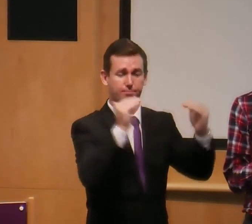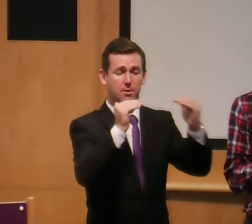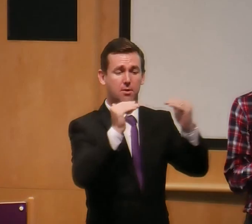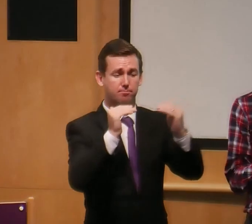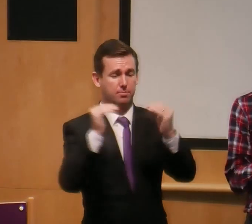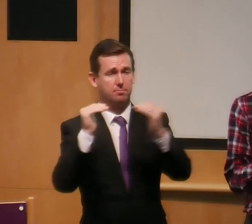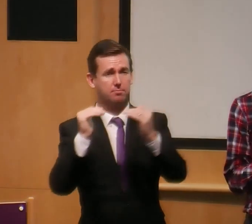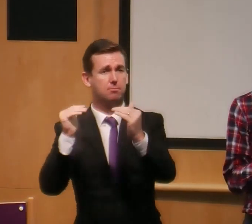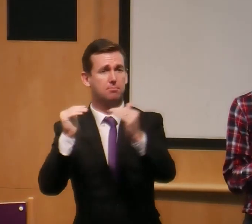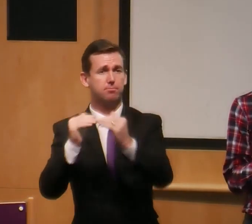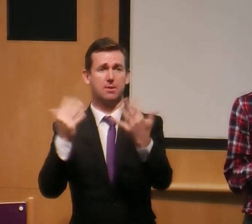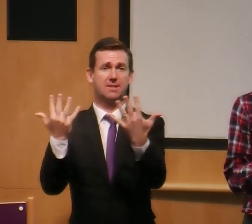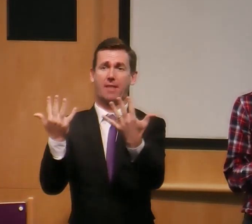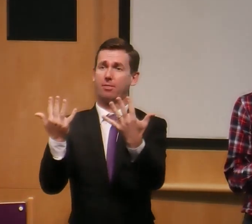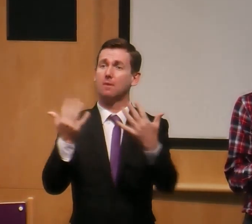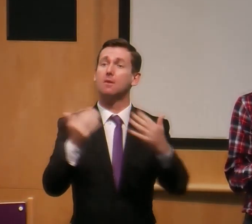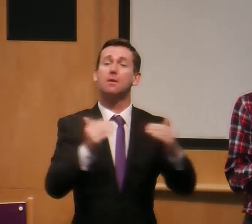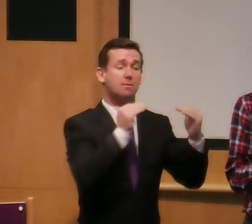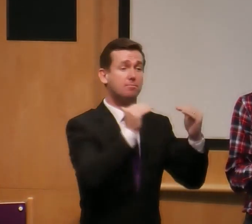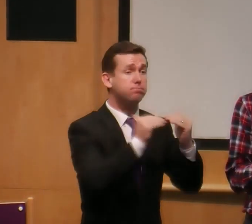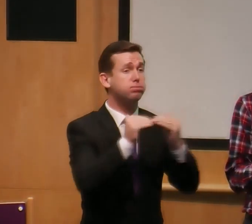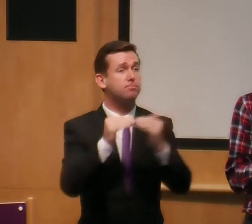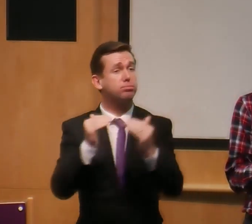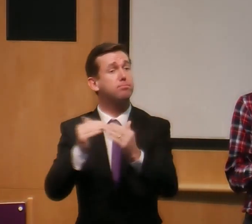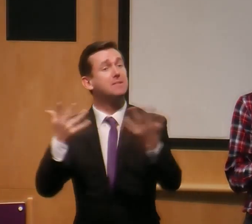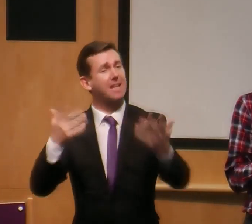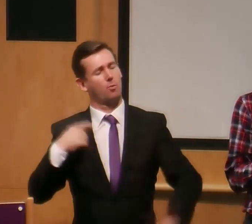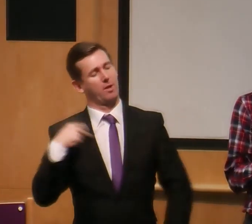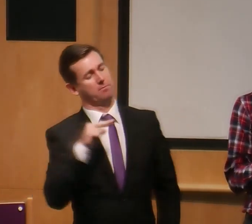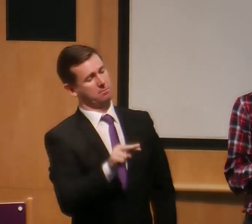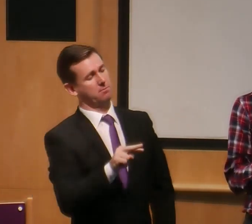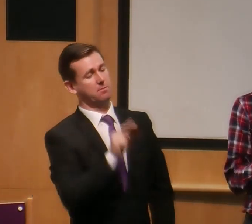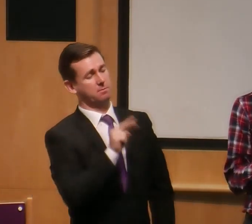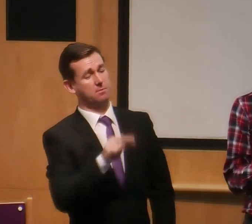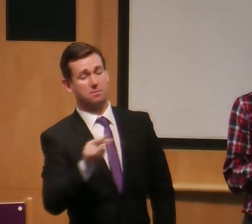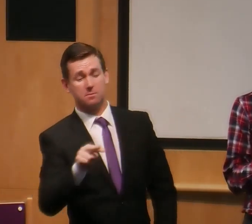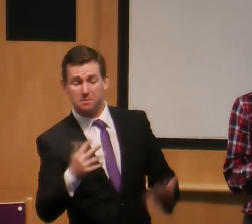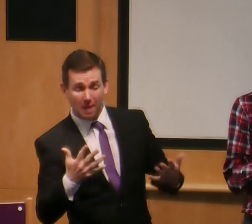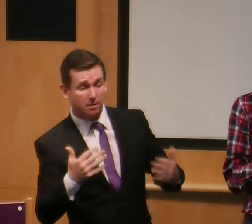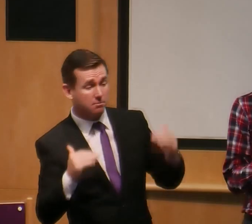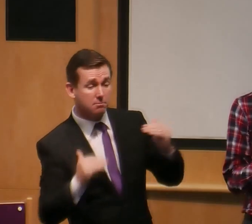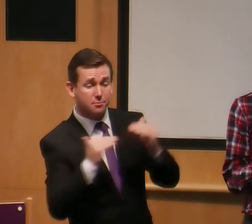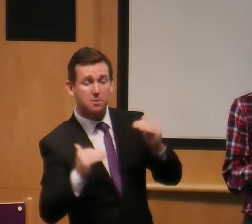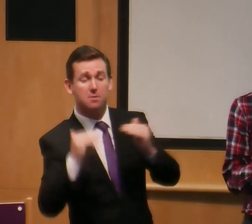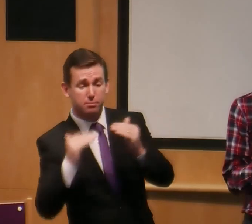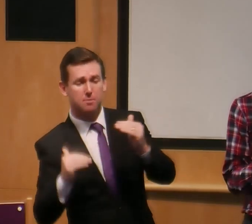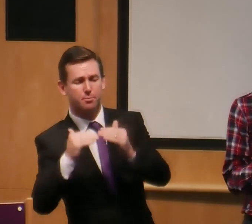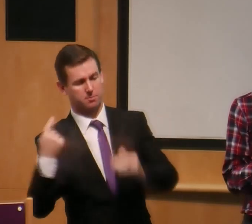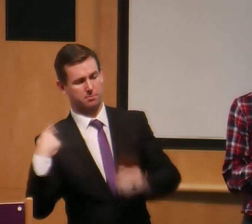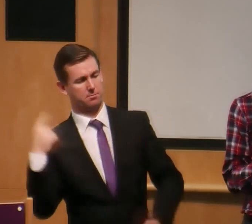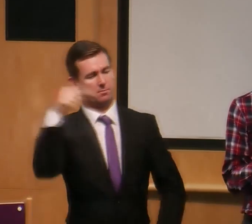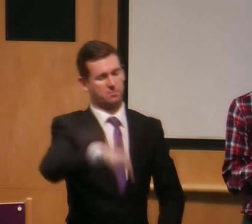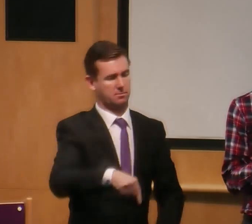they are there, that they reach our 10 requirements, then we go and do an assessment on the project.